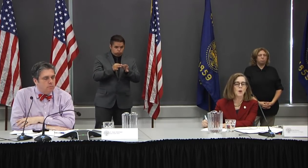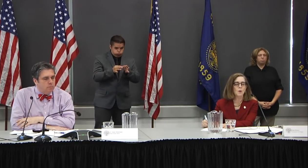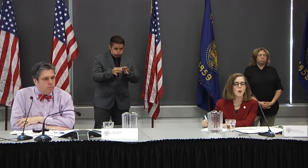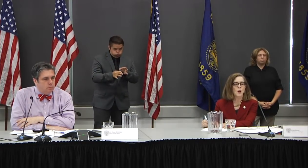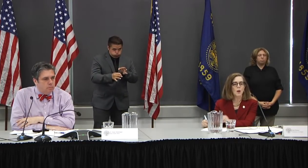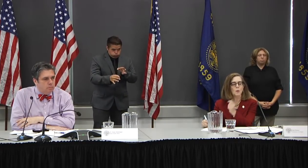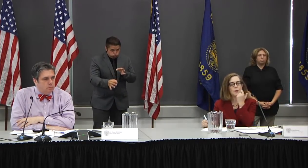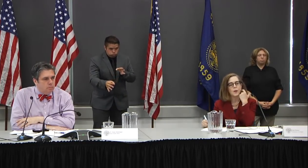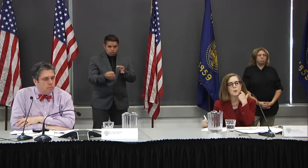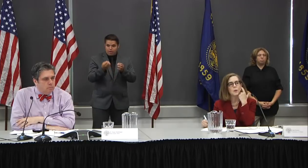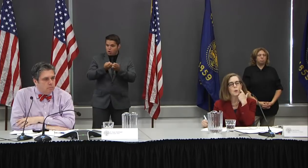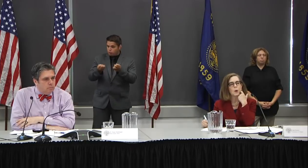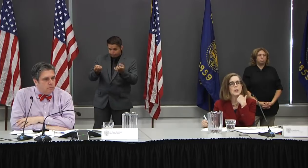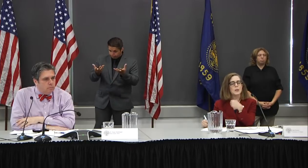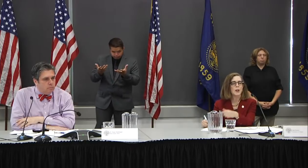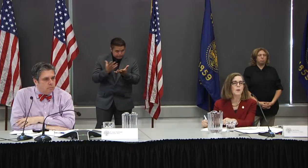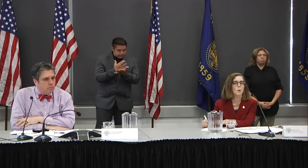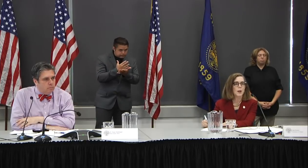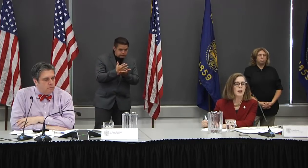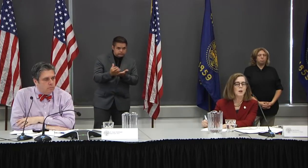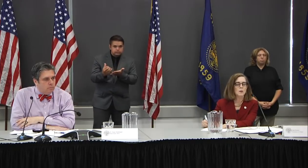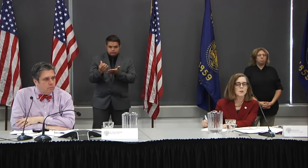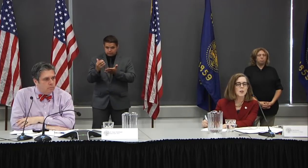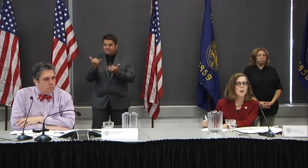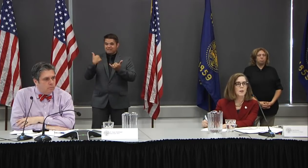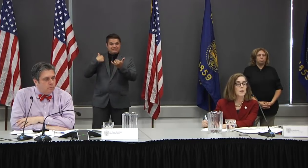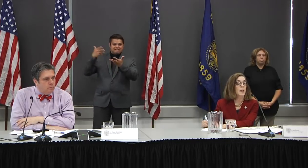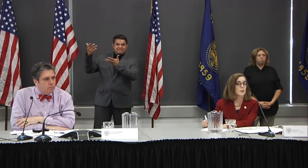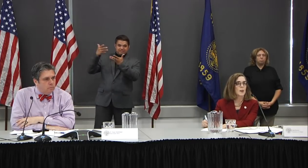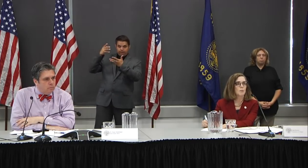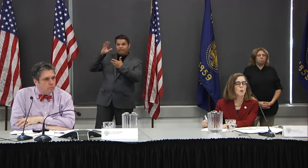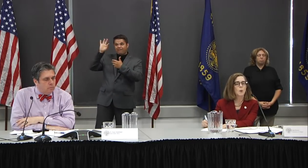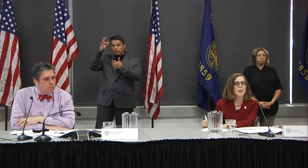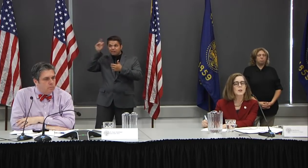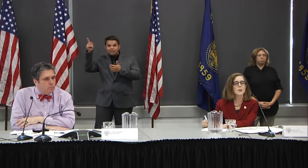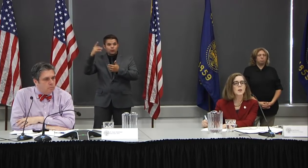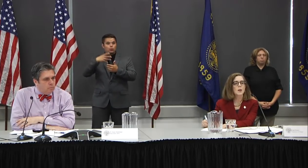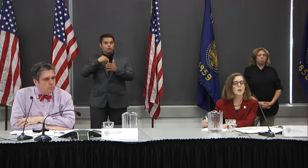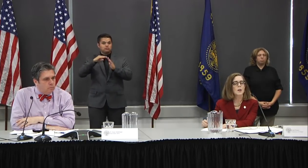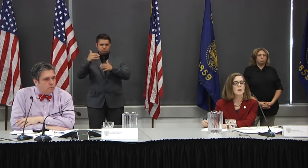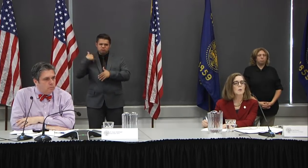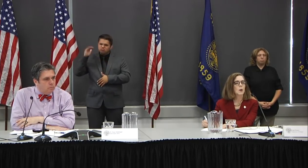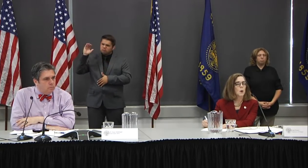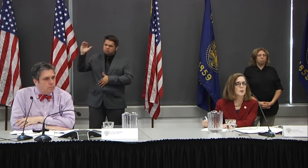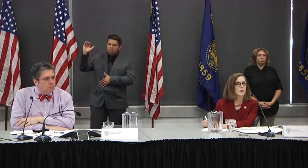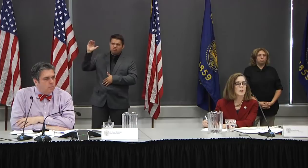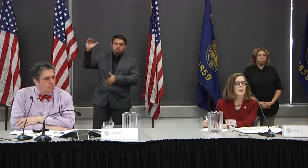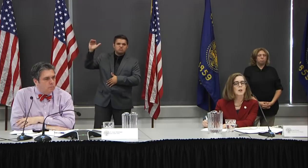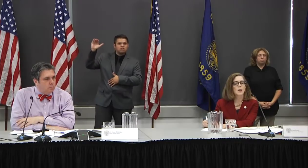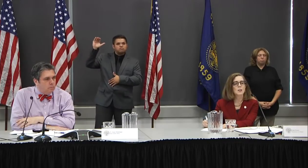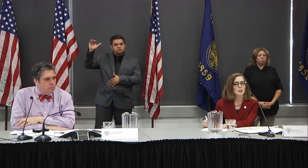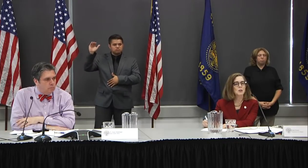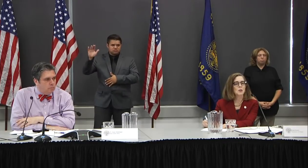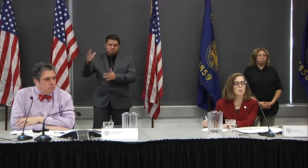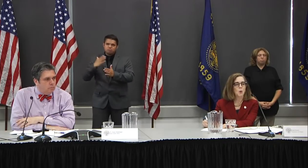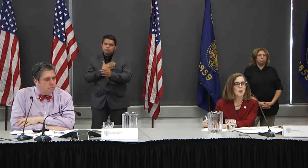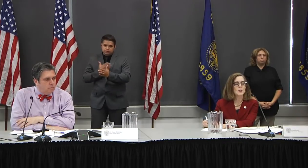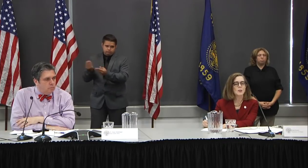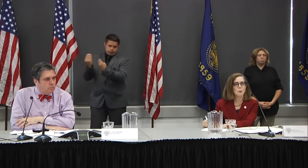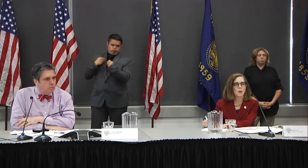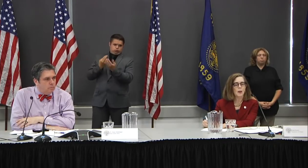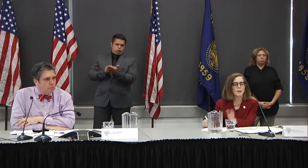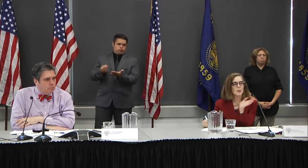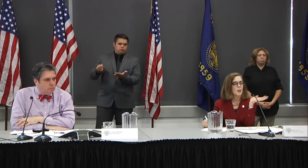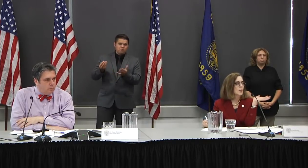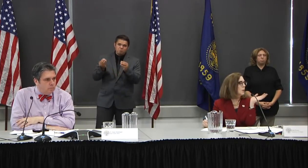the phone with federal authorities and the White House in the last couple of weeks requesting additional support